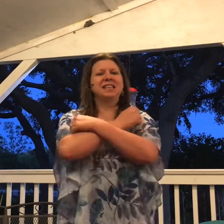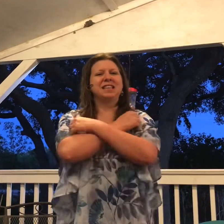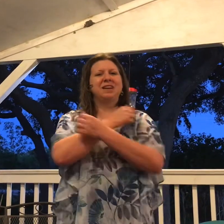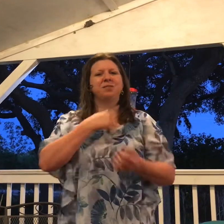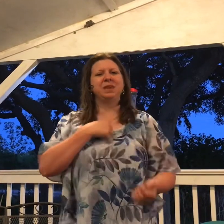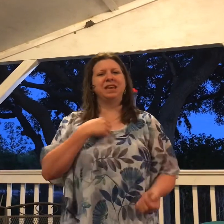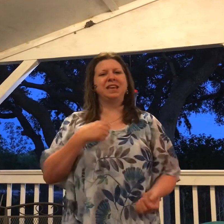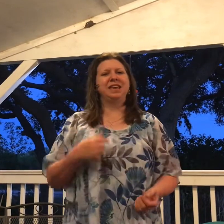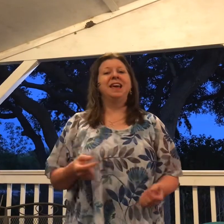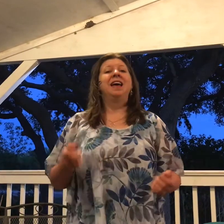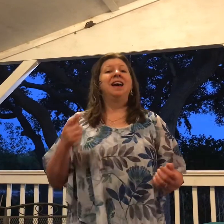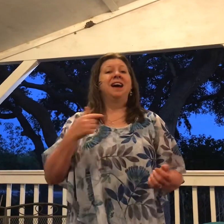loves me.